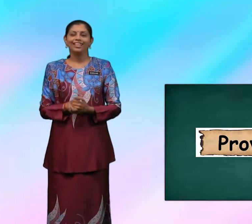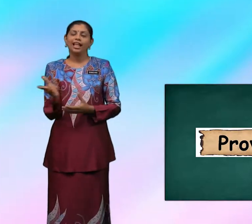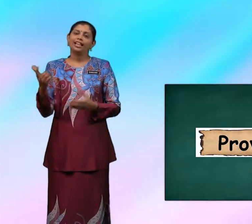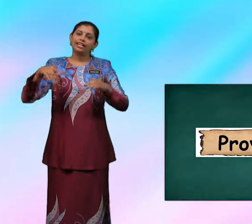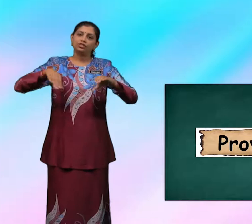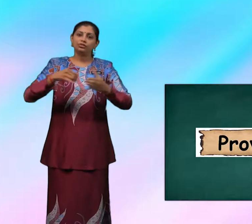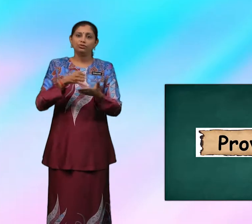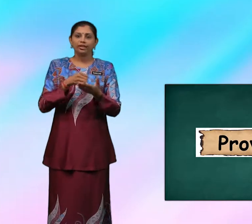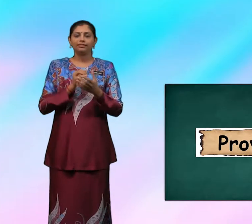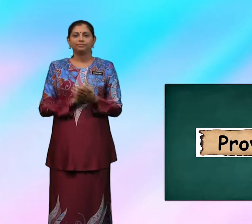Let's do it.